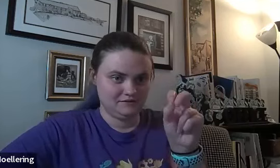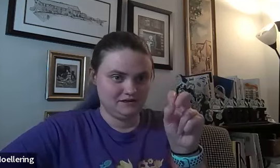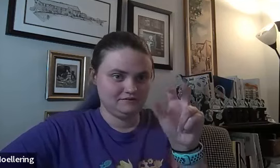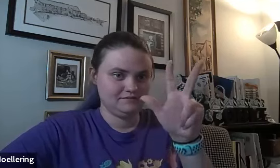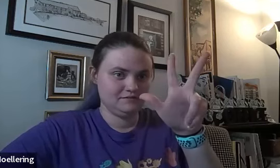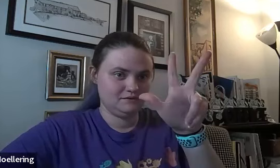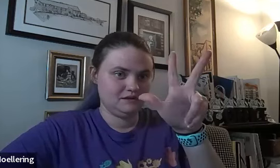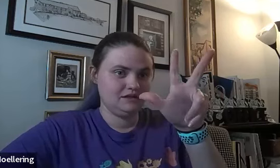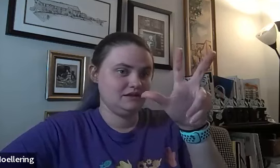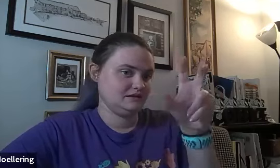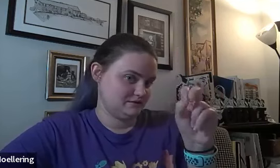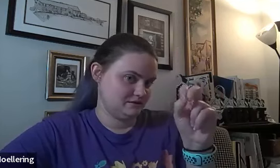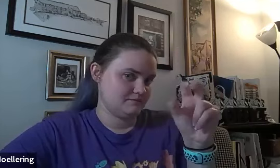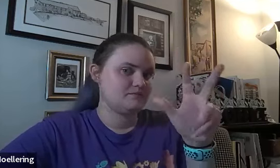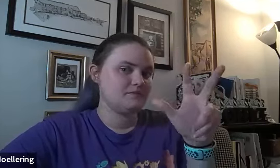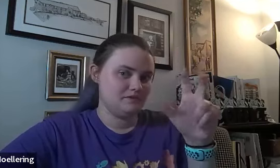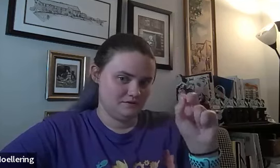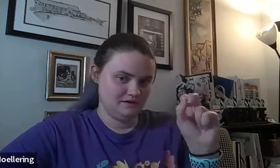30. 3 to 0. Yep. 30.